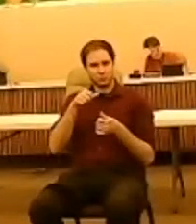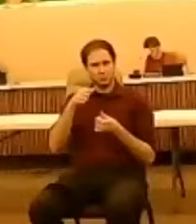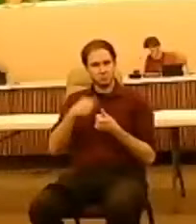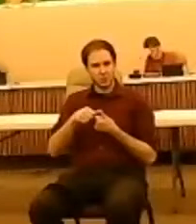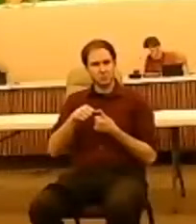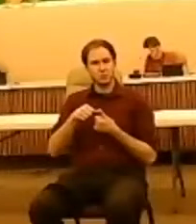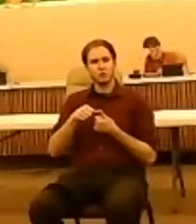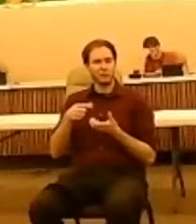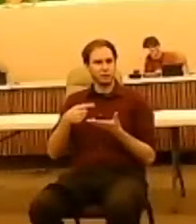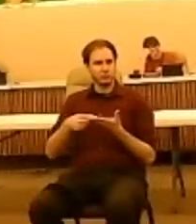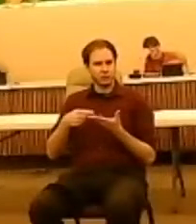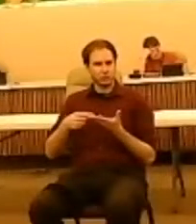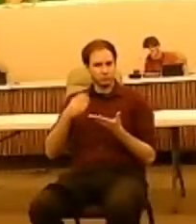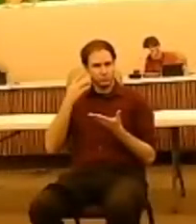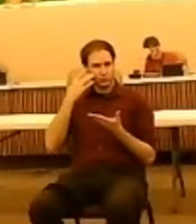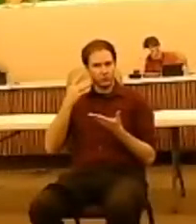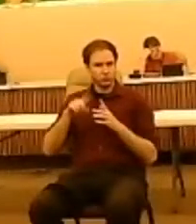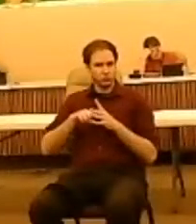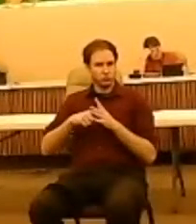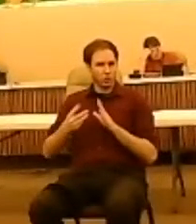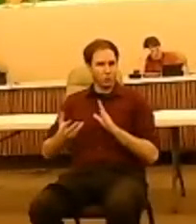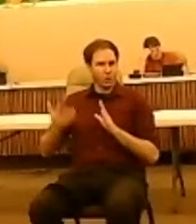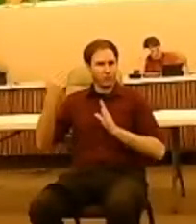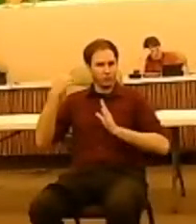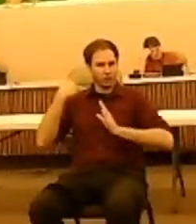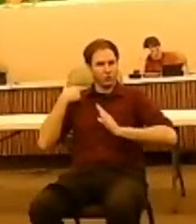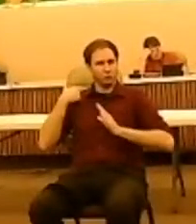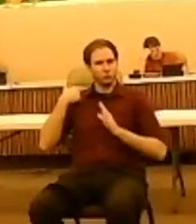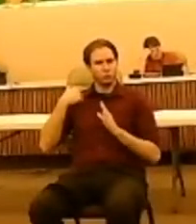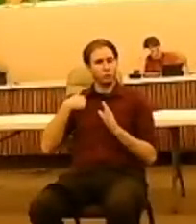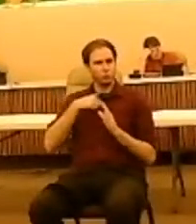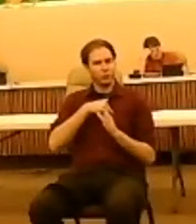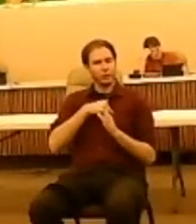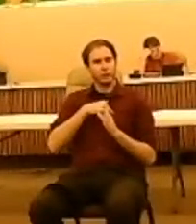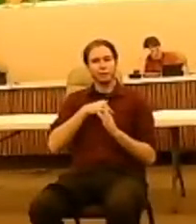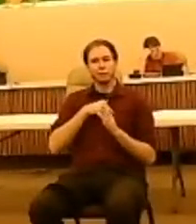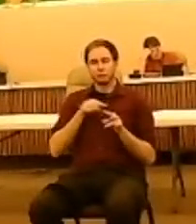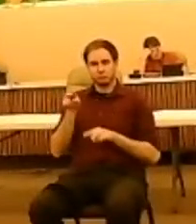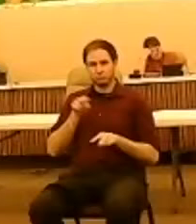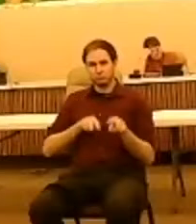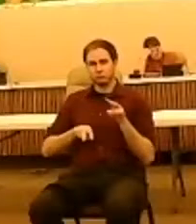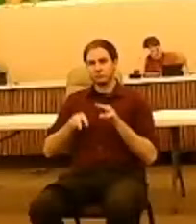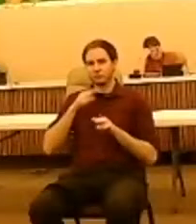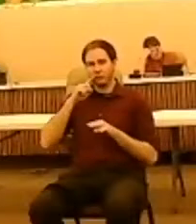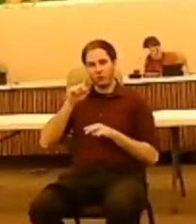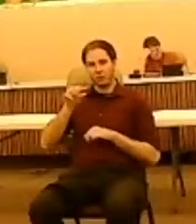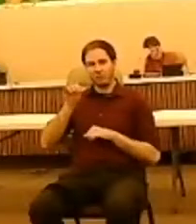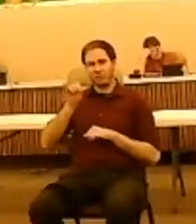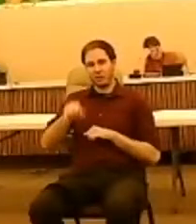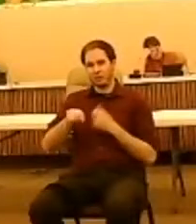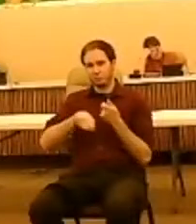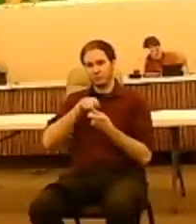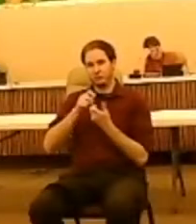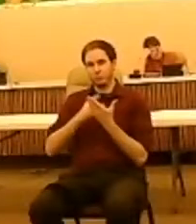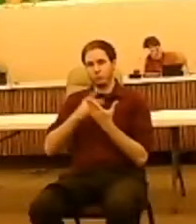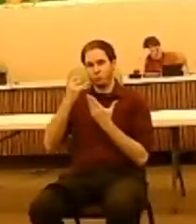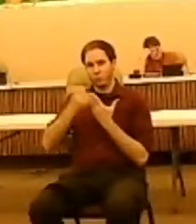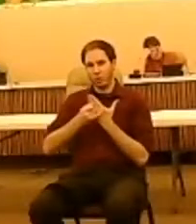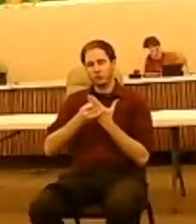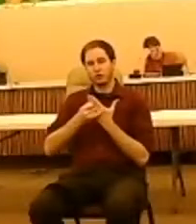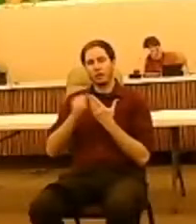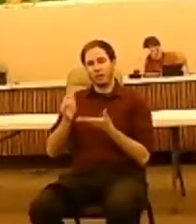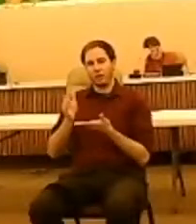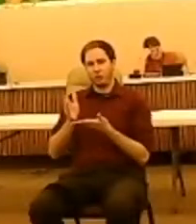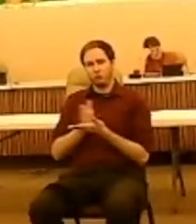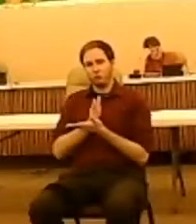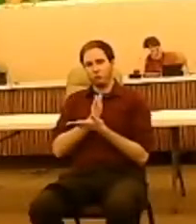remember this discussion, because again, it started a while ago. We basically said that for this particular project, the